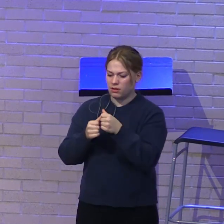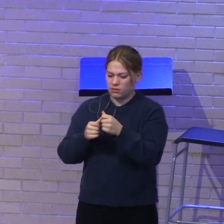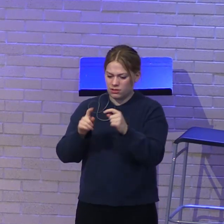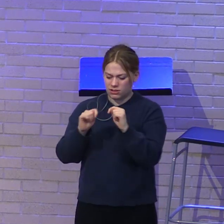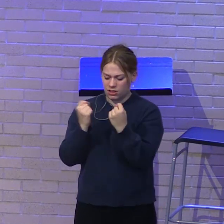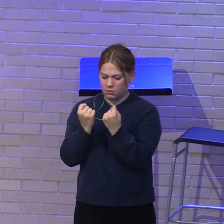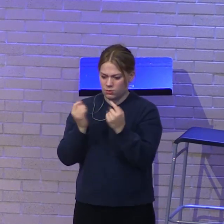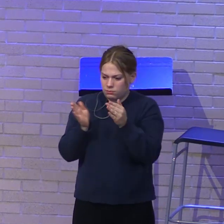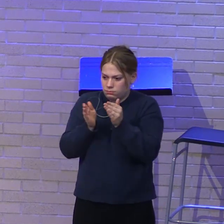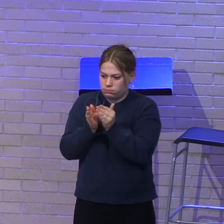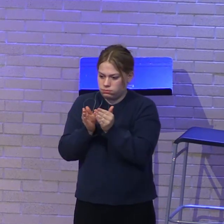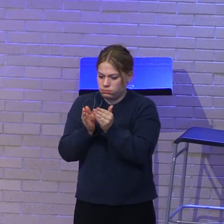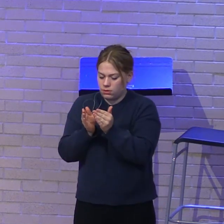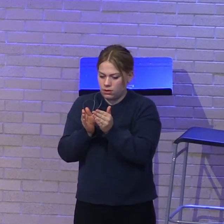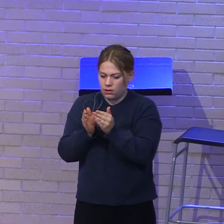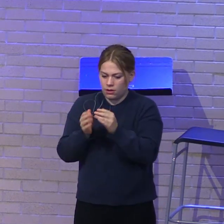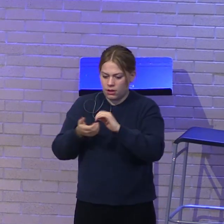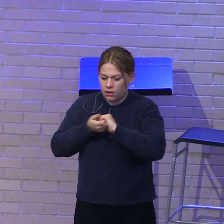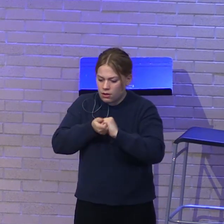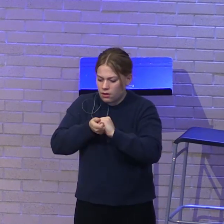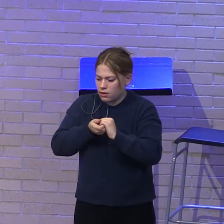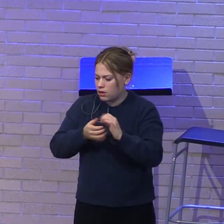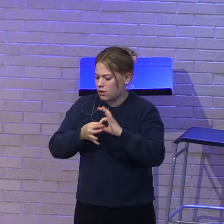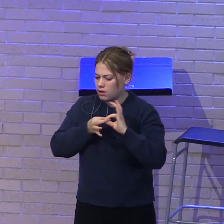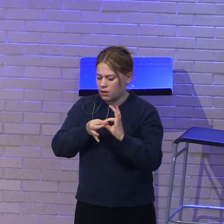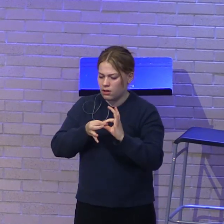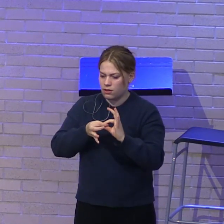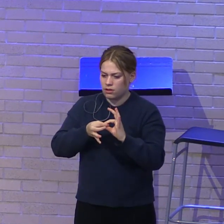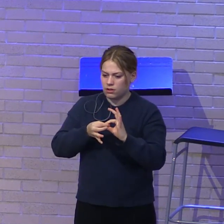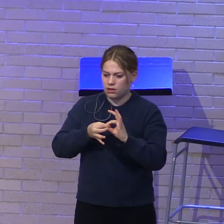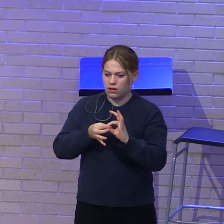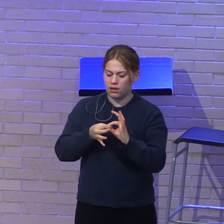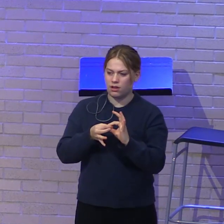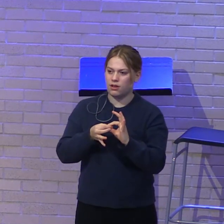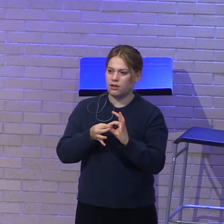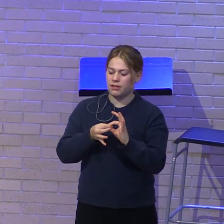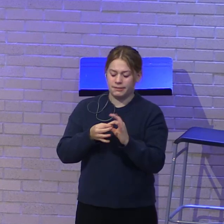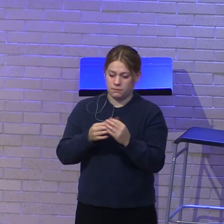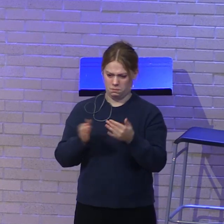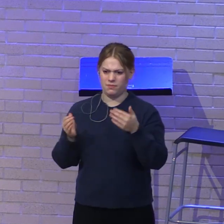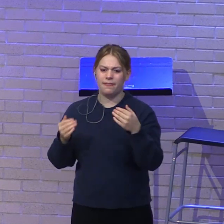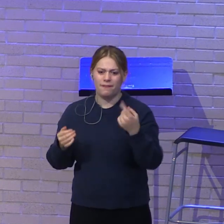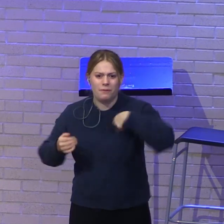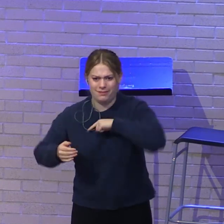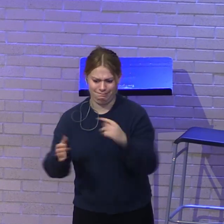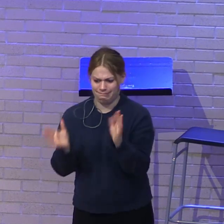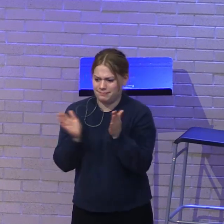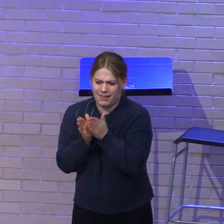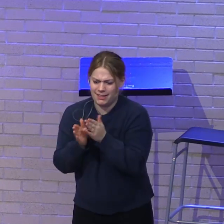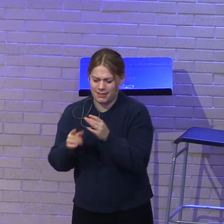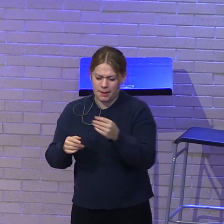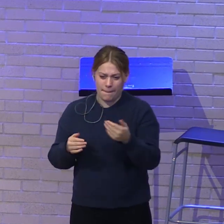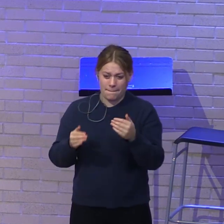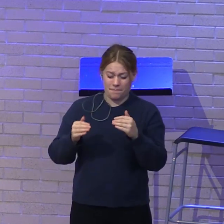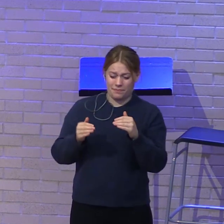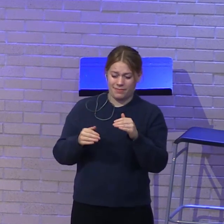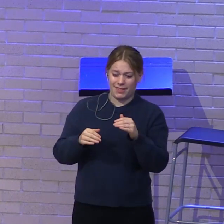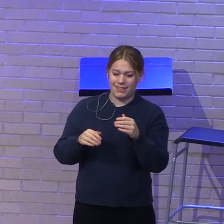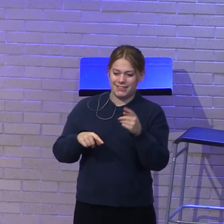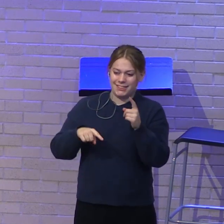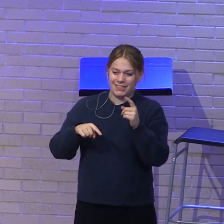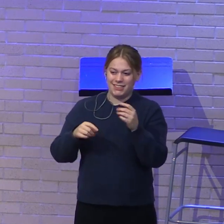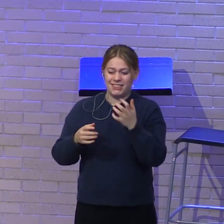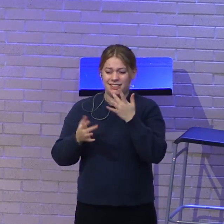people who were fully devoted to this, despite the fact that we were this tiny team that could hardly even compete and never